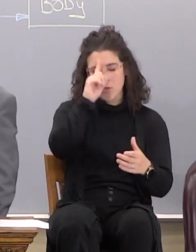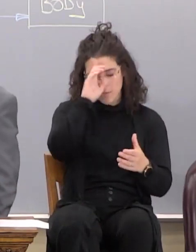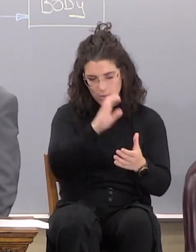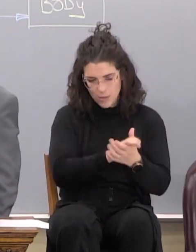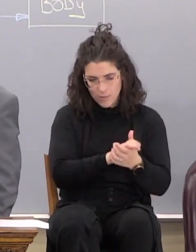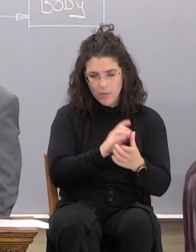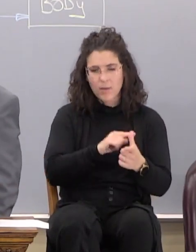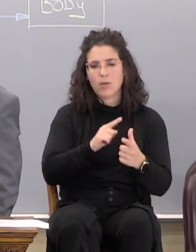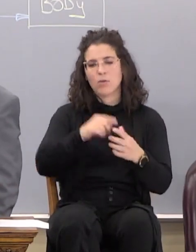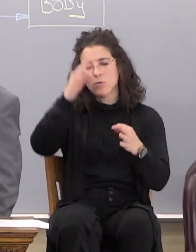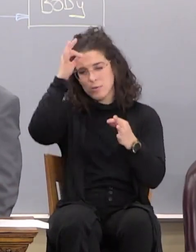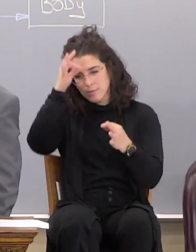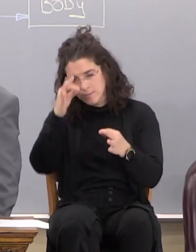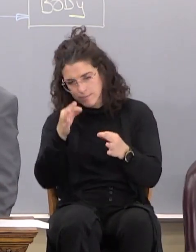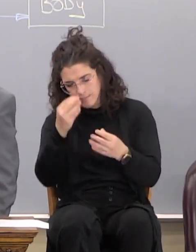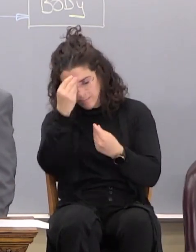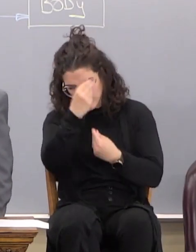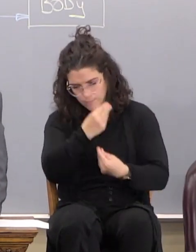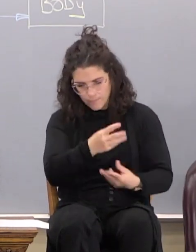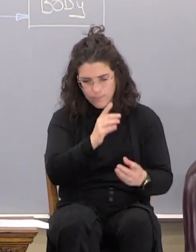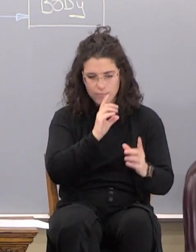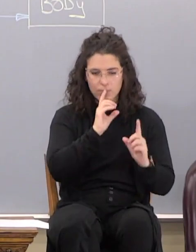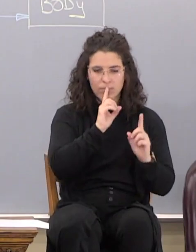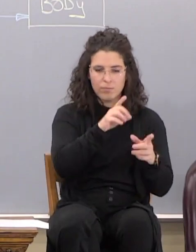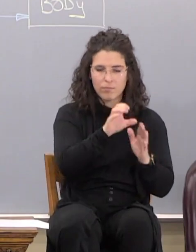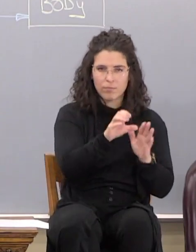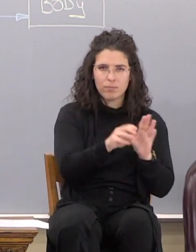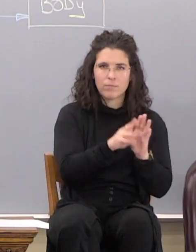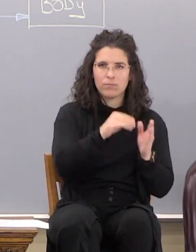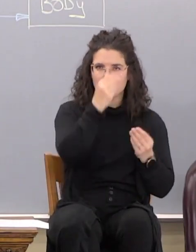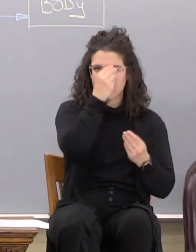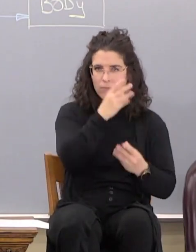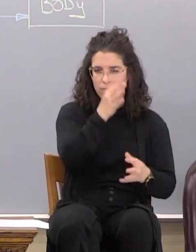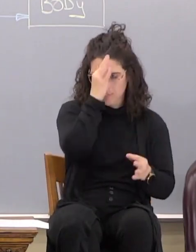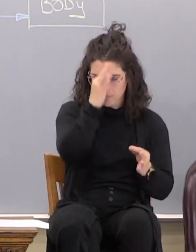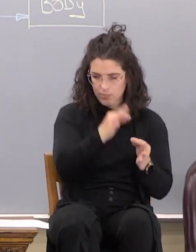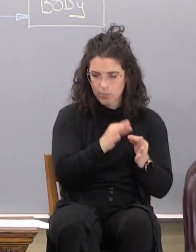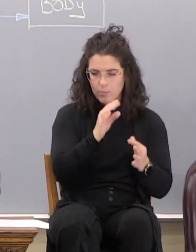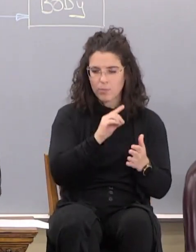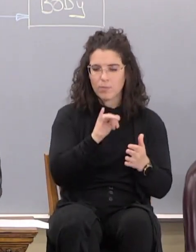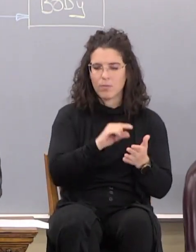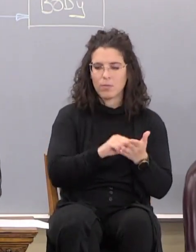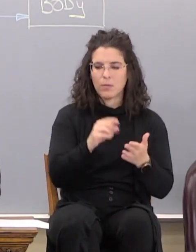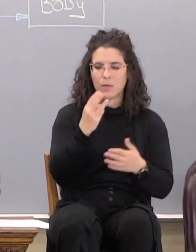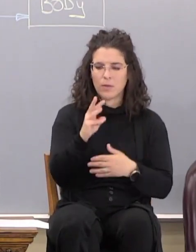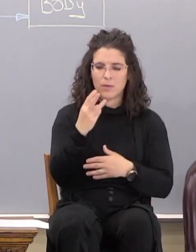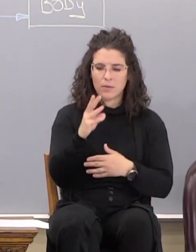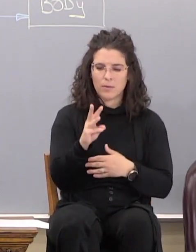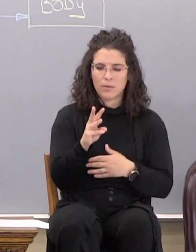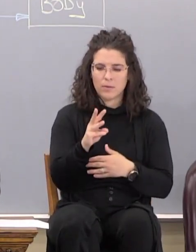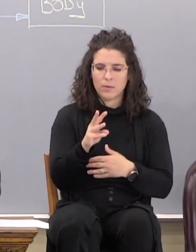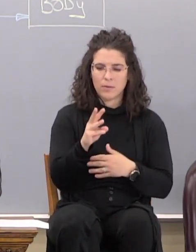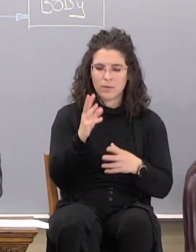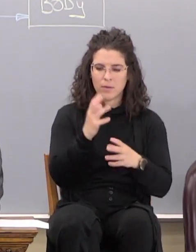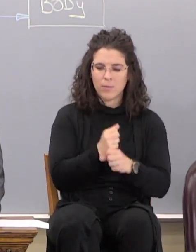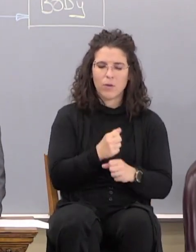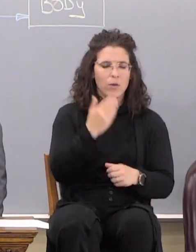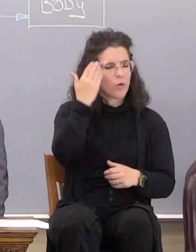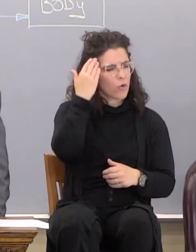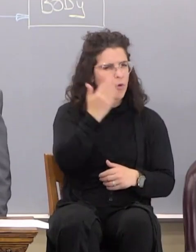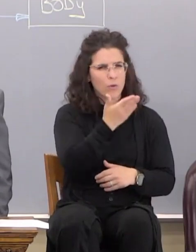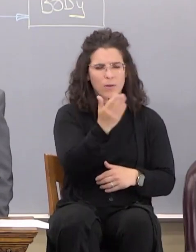obey the commandments. It's the obedience of faith. And that's what verse 16 brings you to. Know you